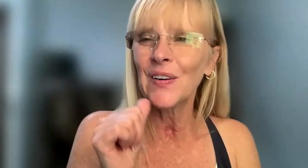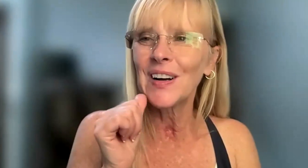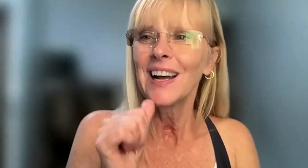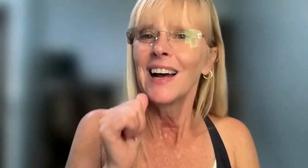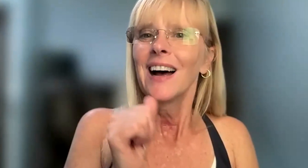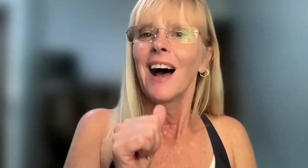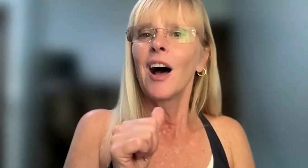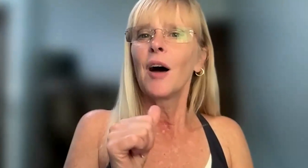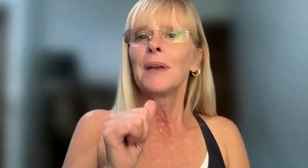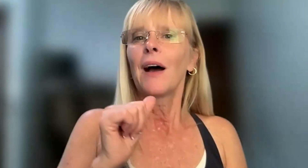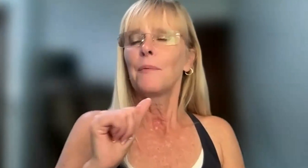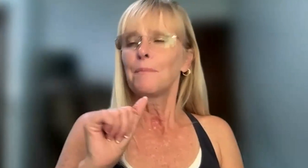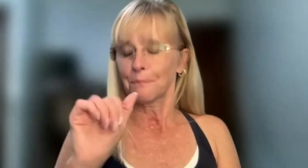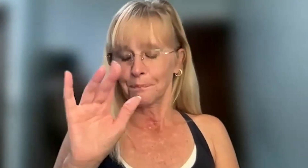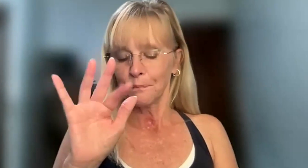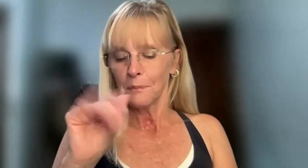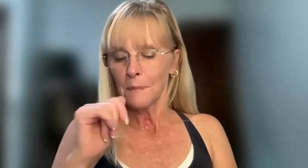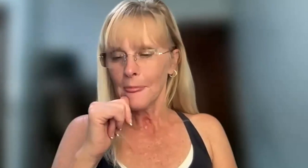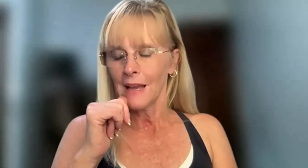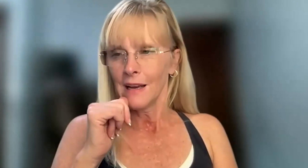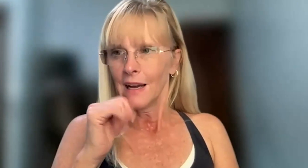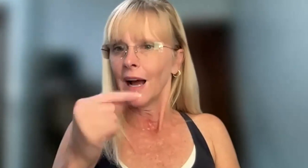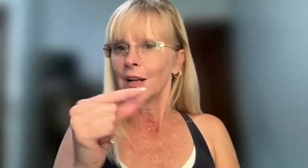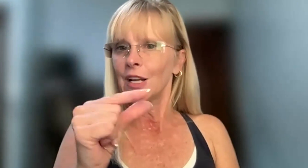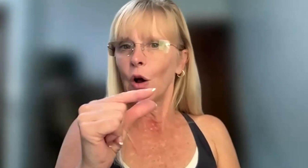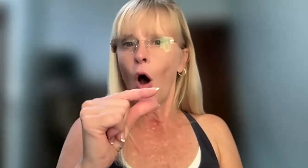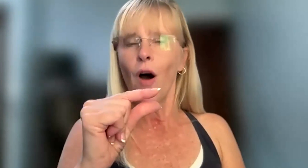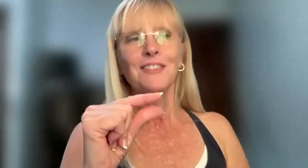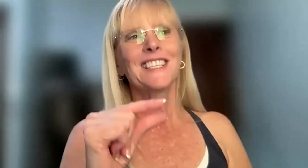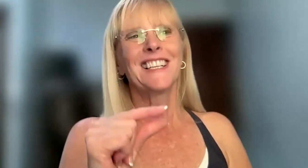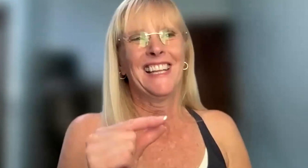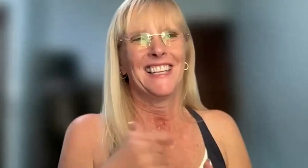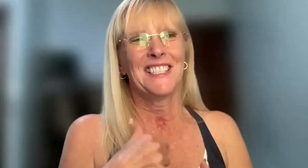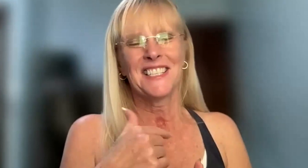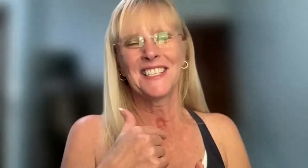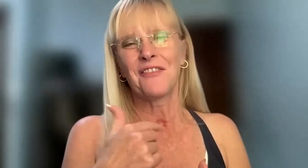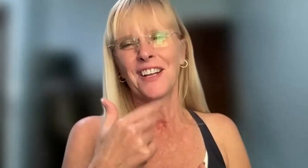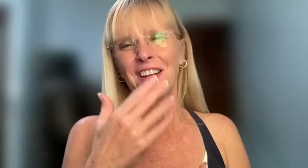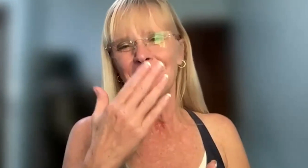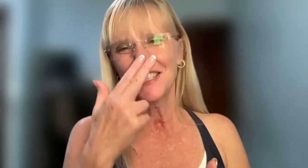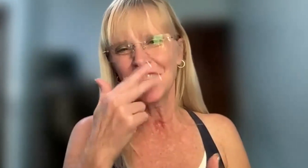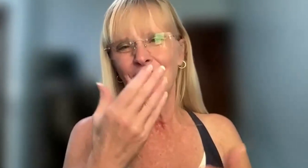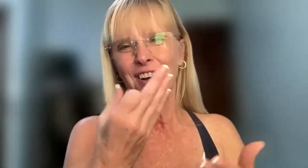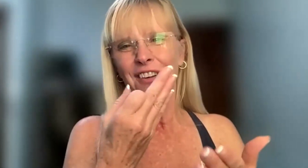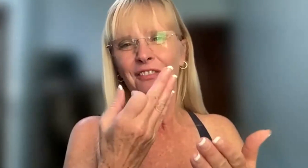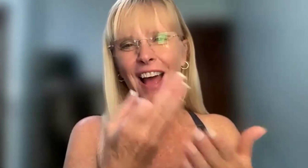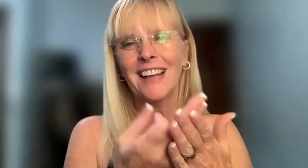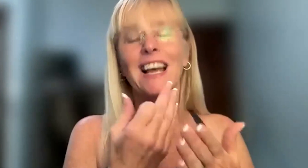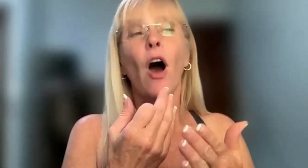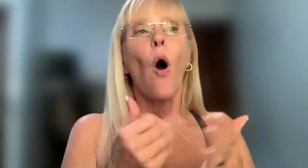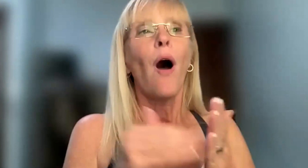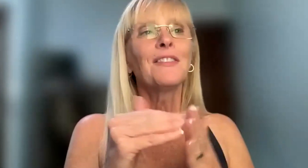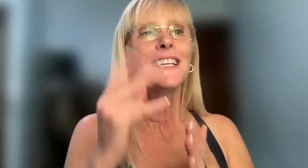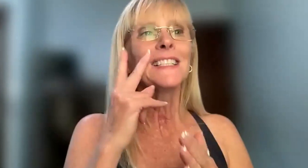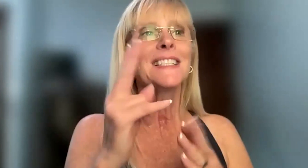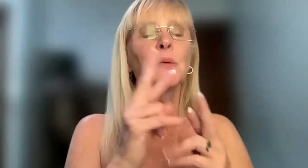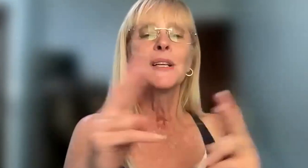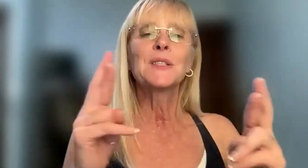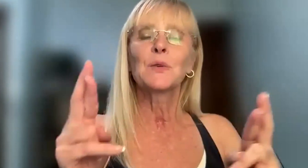girl. Now, often, this is a fun fact. Often I see resources